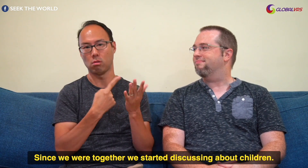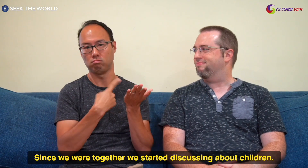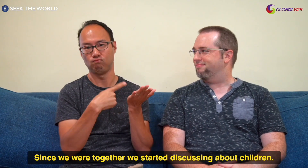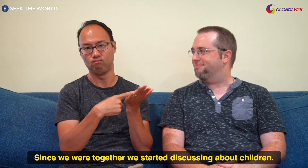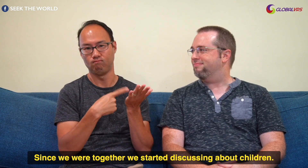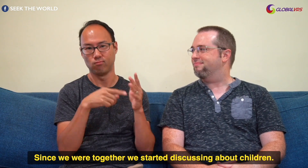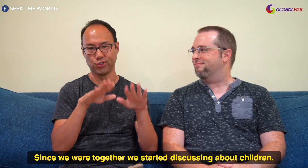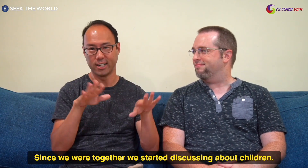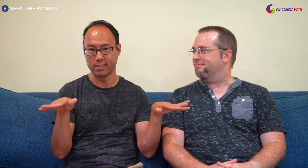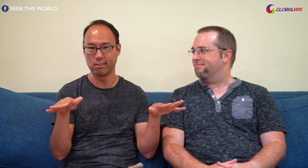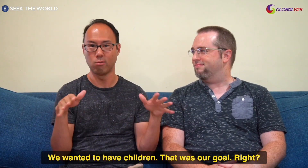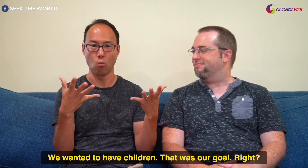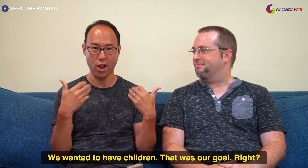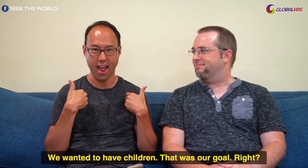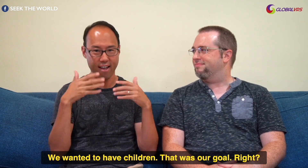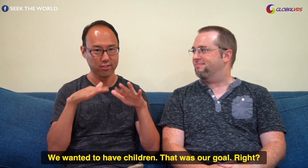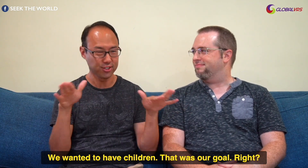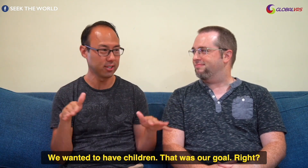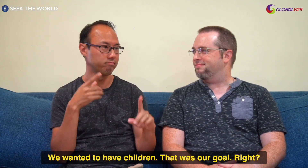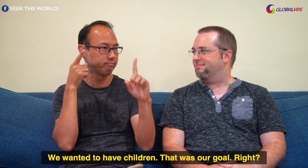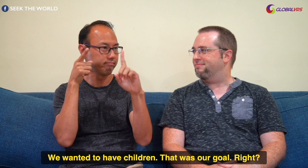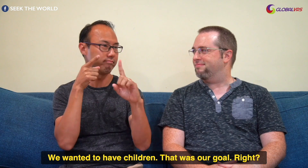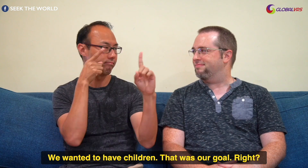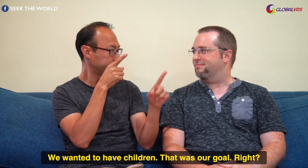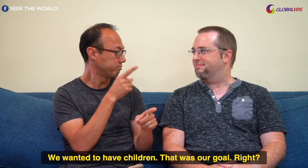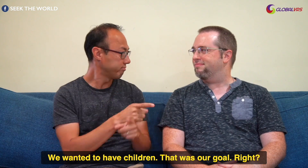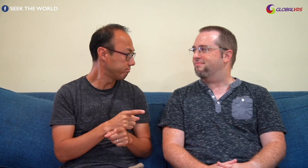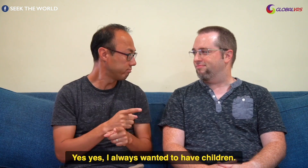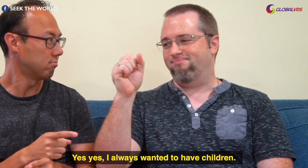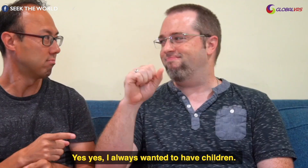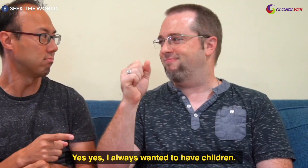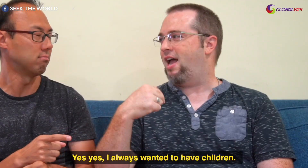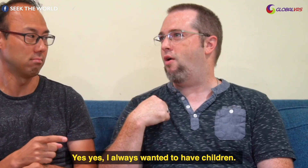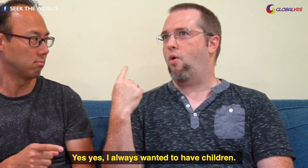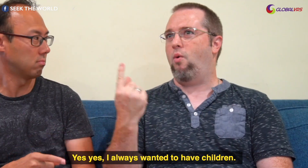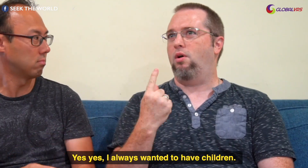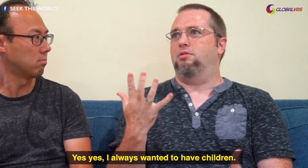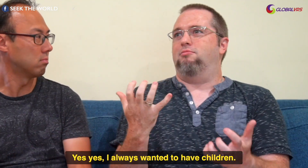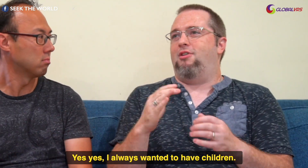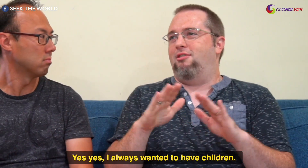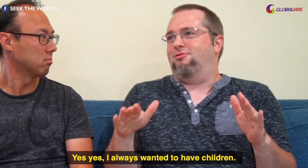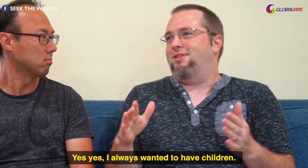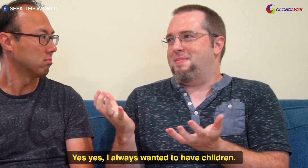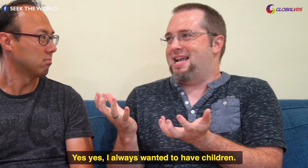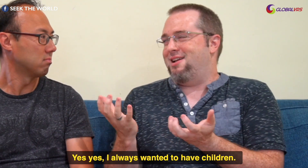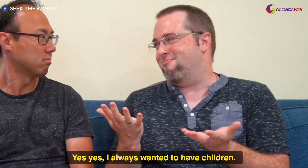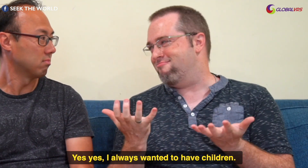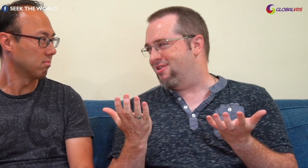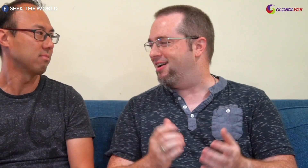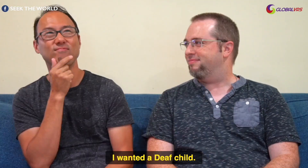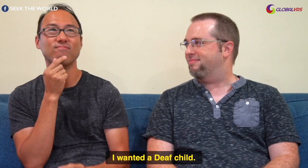Since we were together, we started discussing having children. We wanted to have children. Oh, yes, yes. I always wanted to have children.